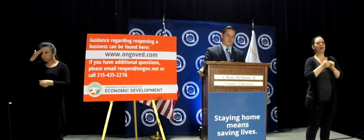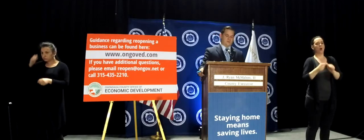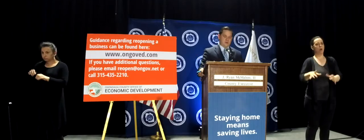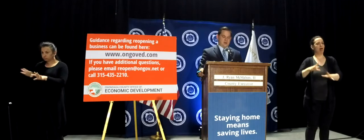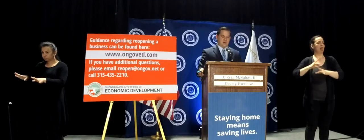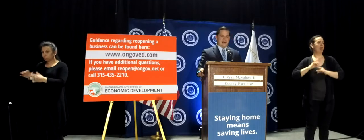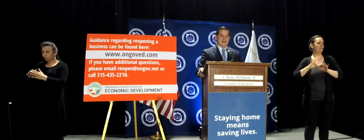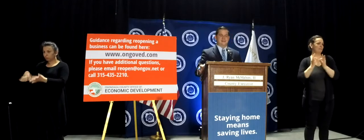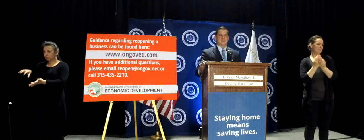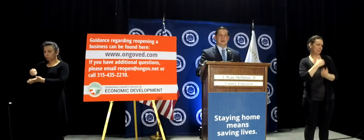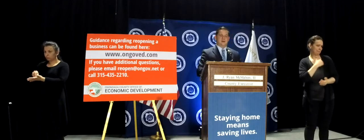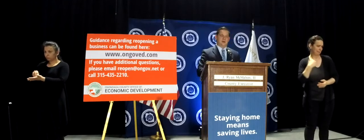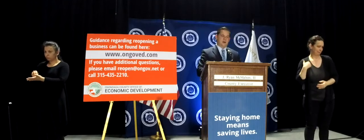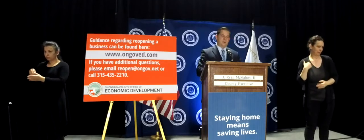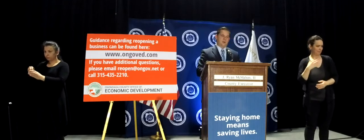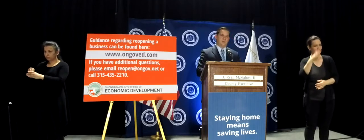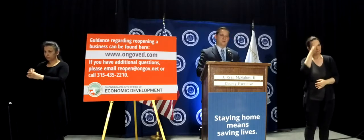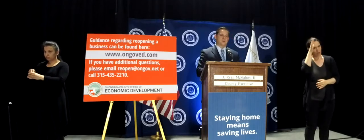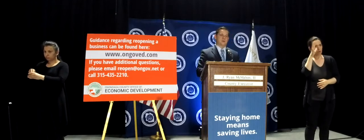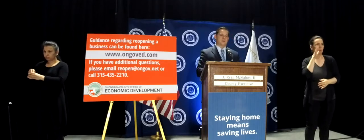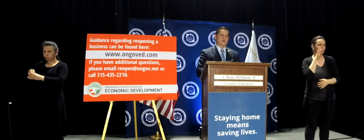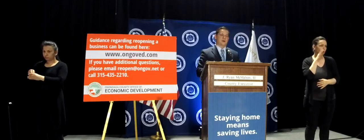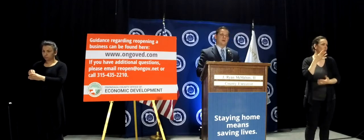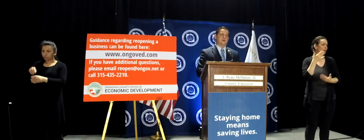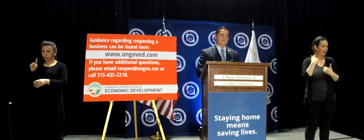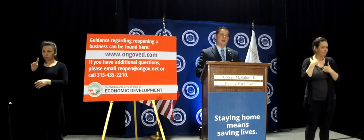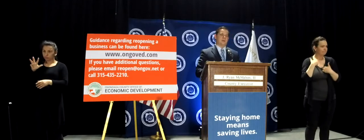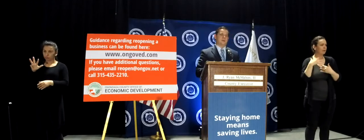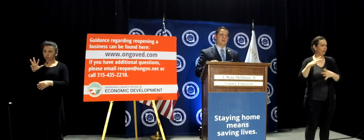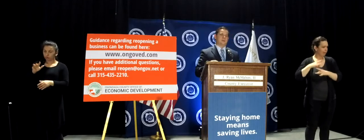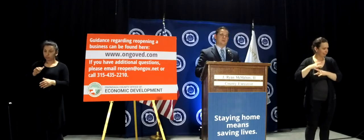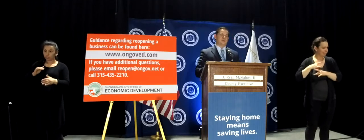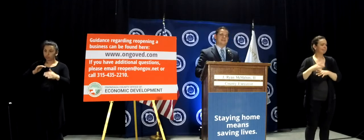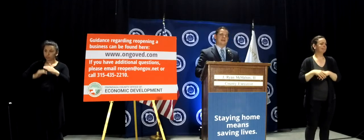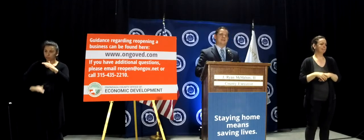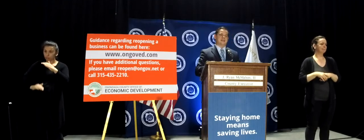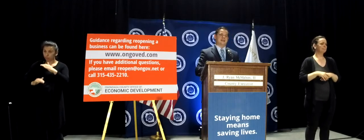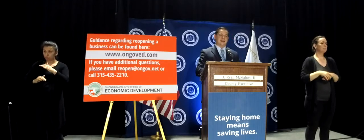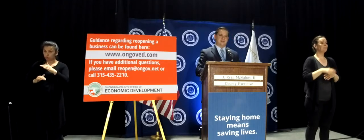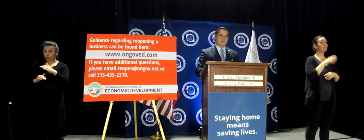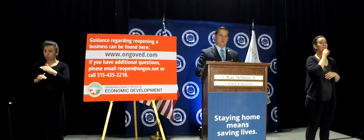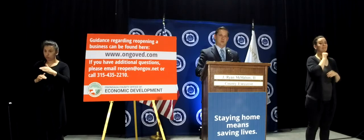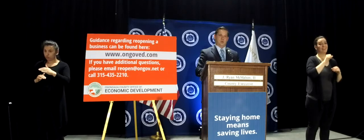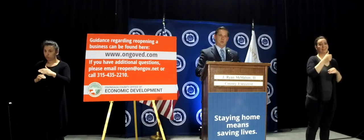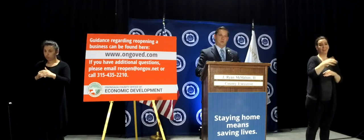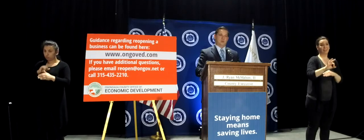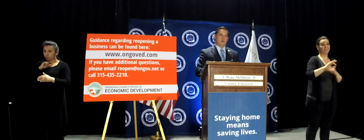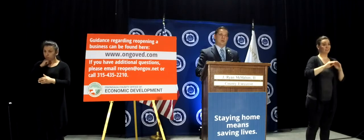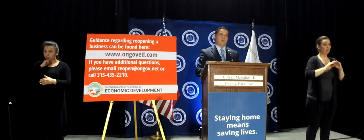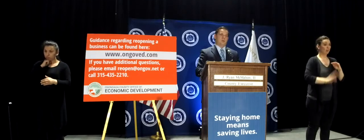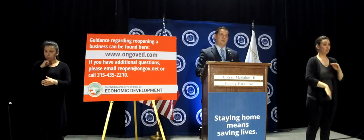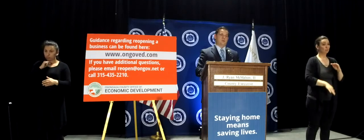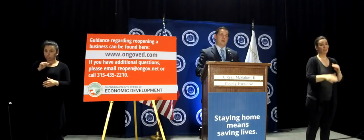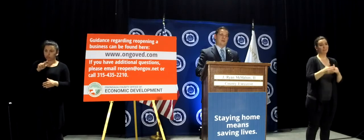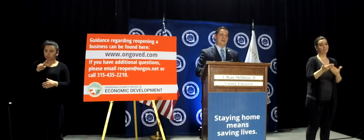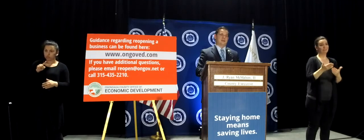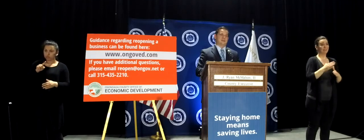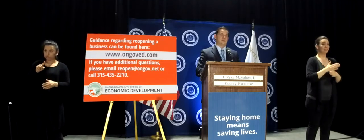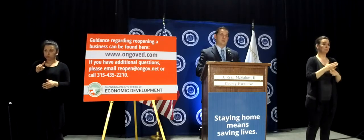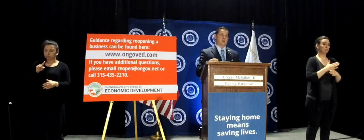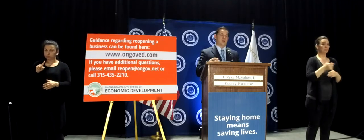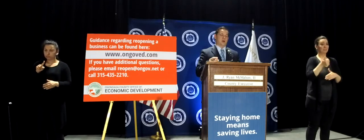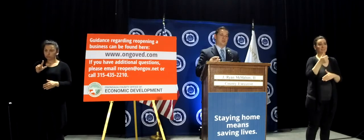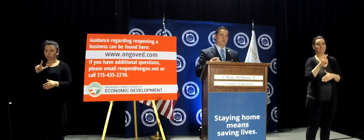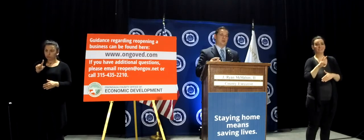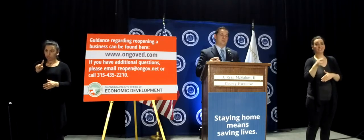we have our 19 and under number. Most of those are probably between 17 and 19 years old, but we do have